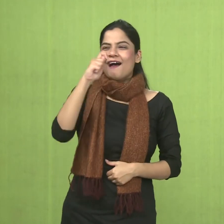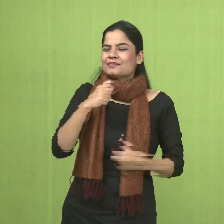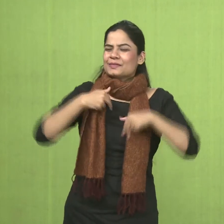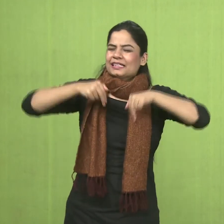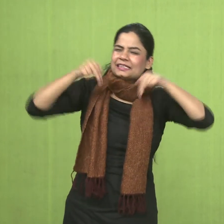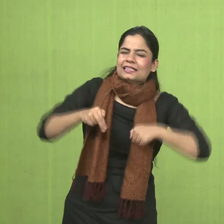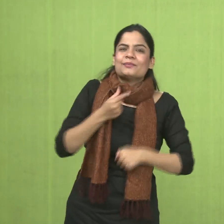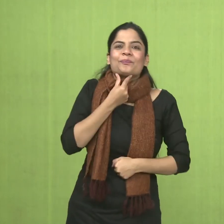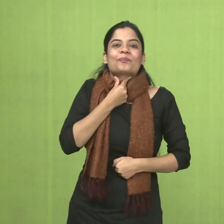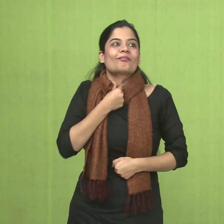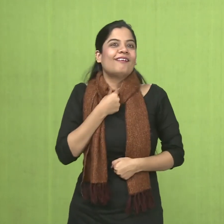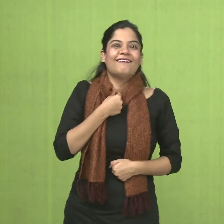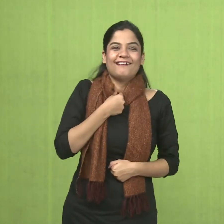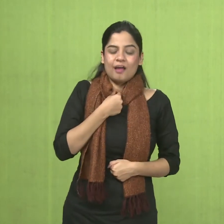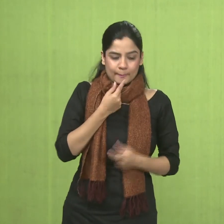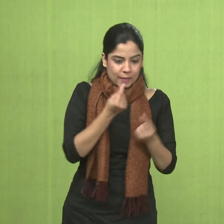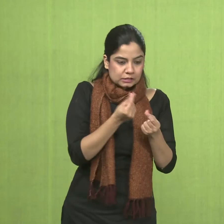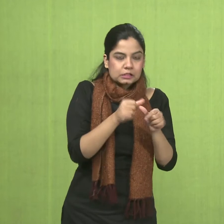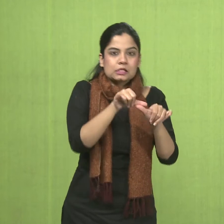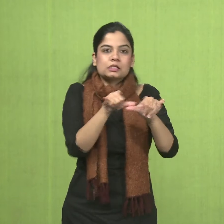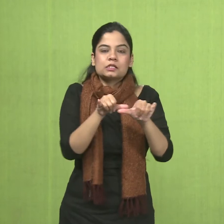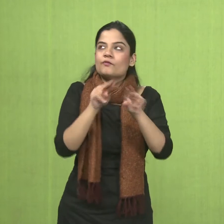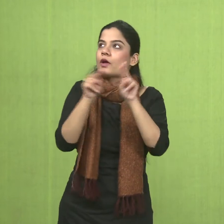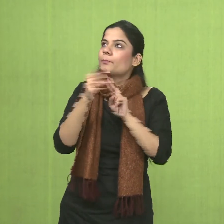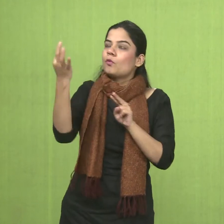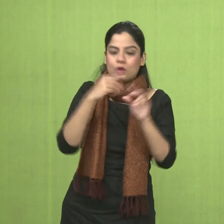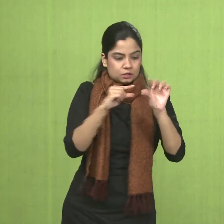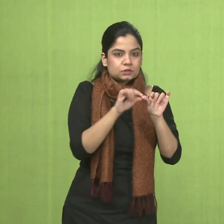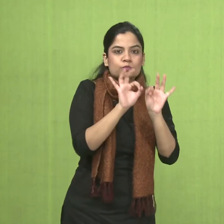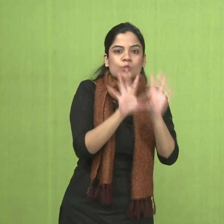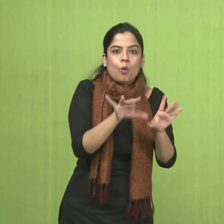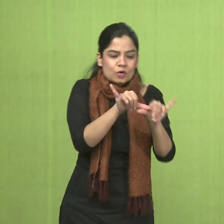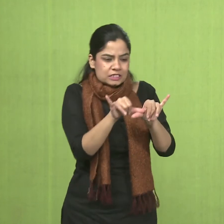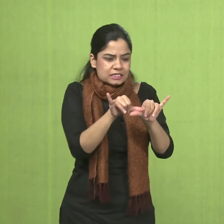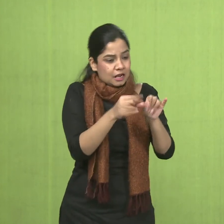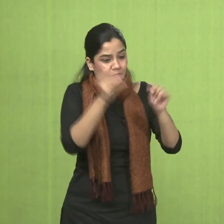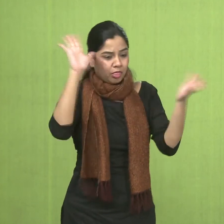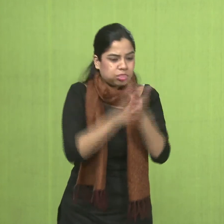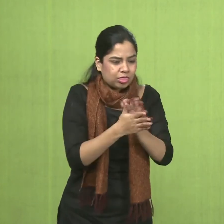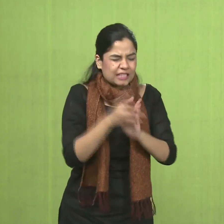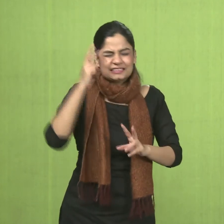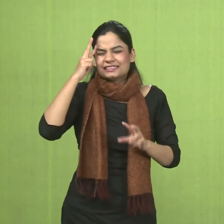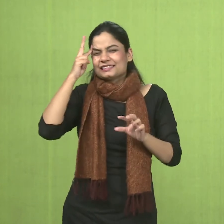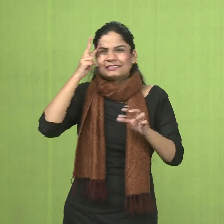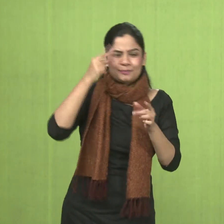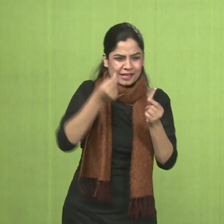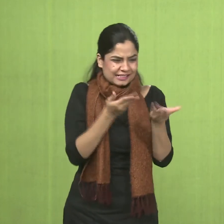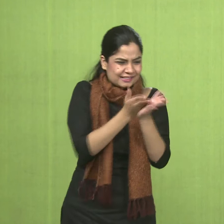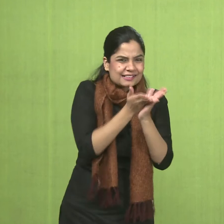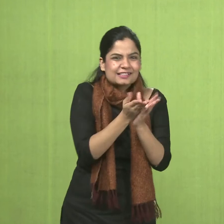the money that her family has given her. She cannot spend the whole money on just ice cream. So what would she do? We all